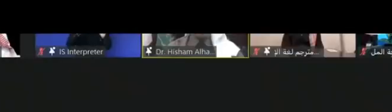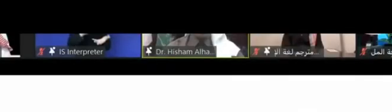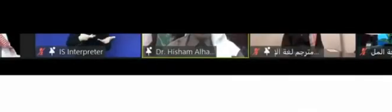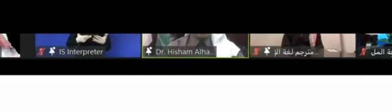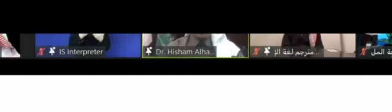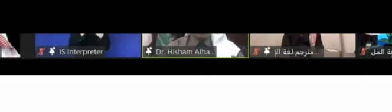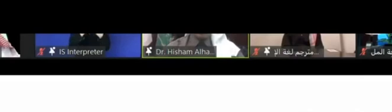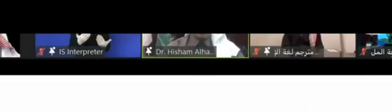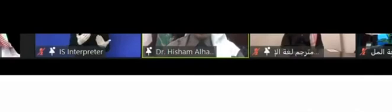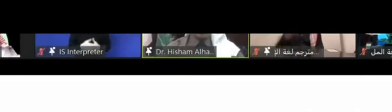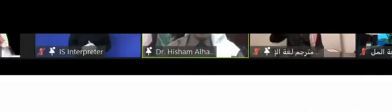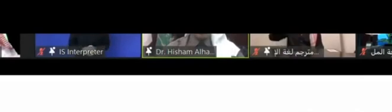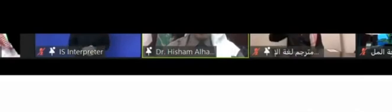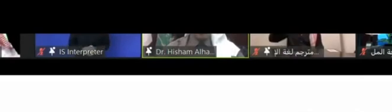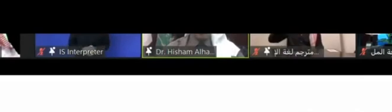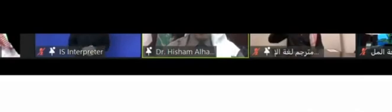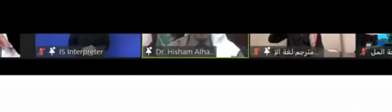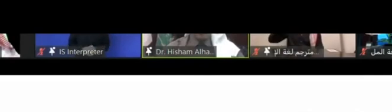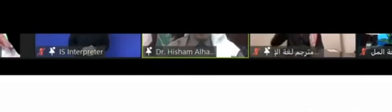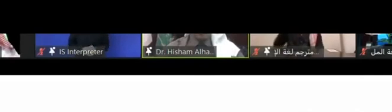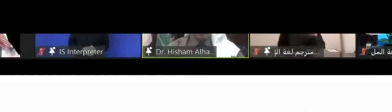Dr. Wajdi, may I speak?